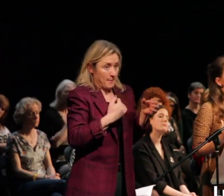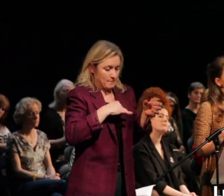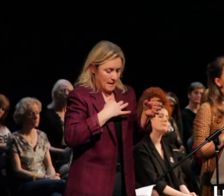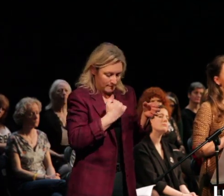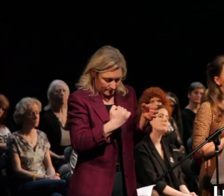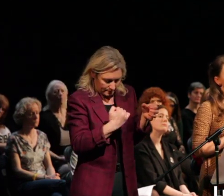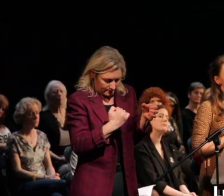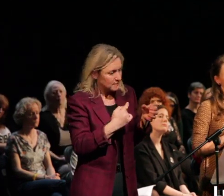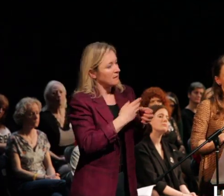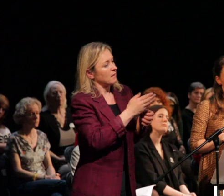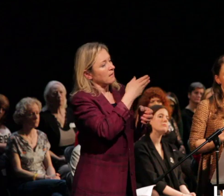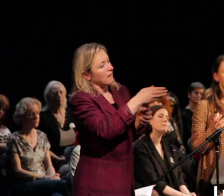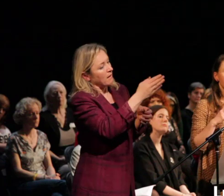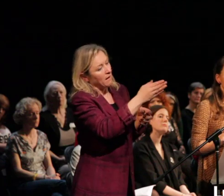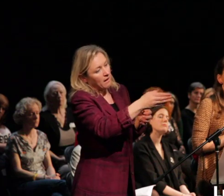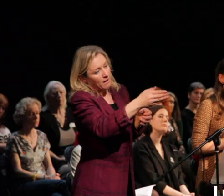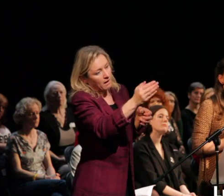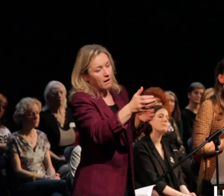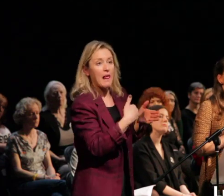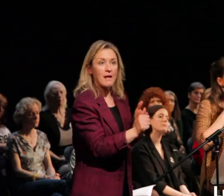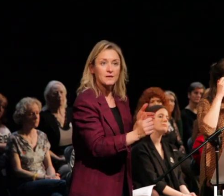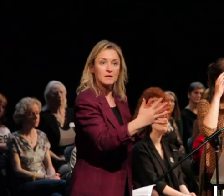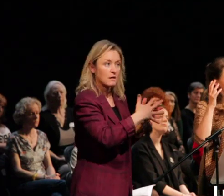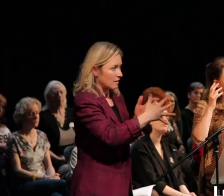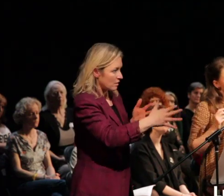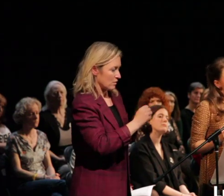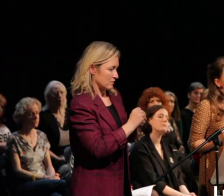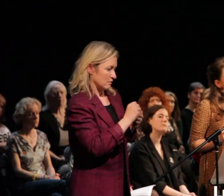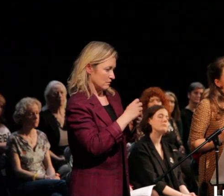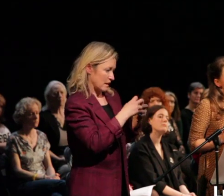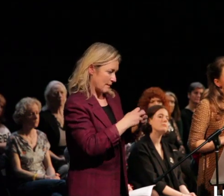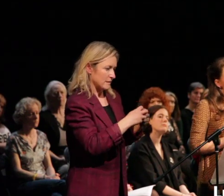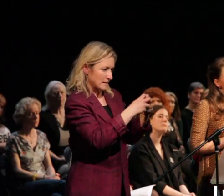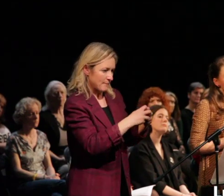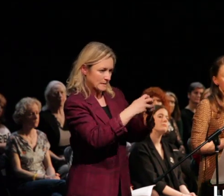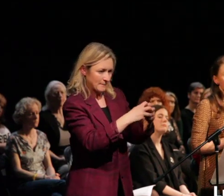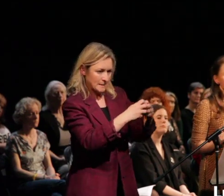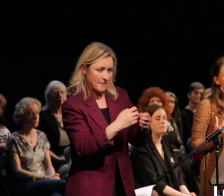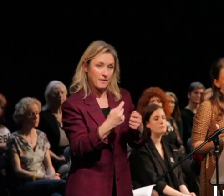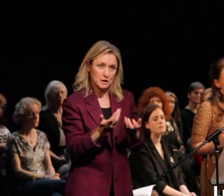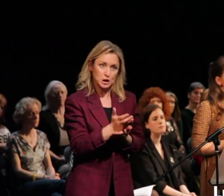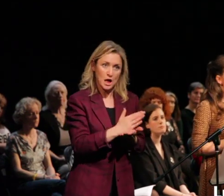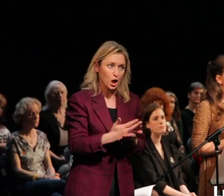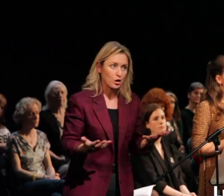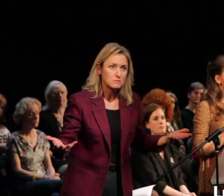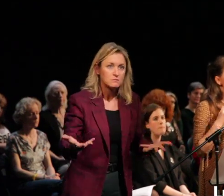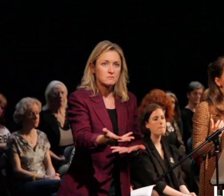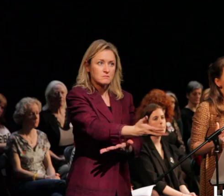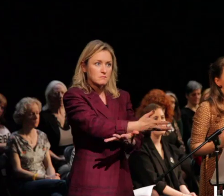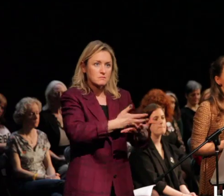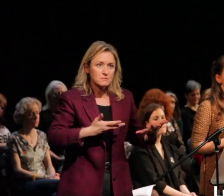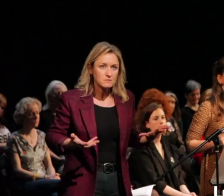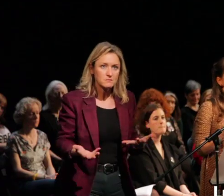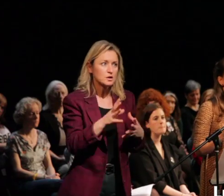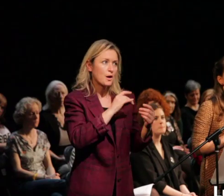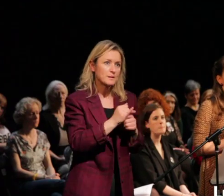is we'd repeatedly bring those theatres together in a room so they could talk about what they were finding difficult, they could share